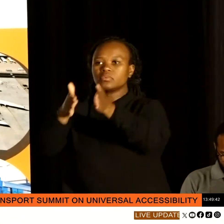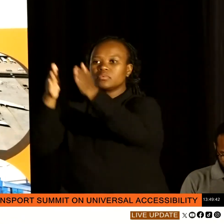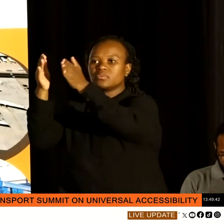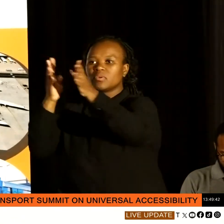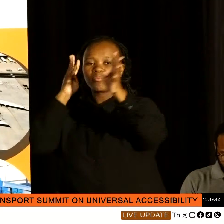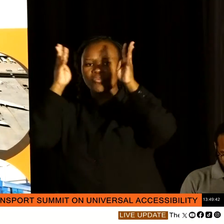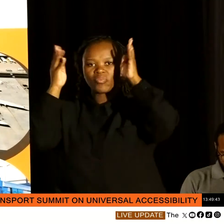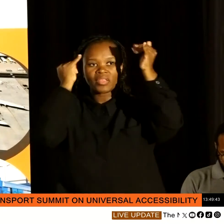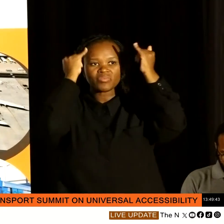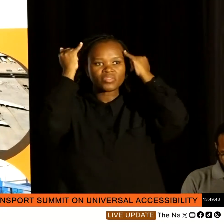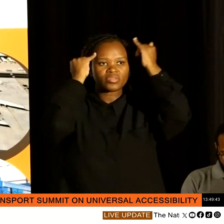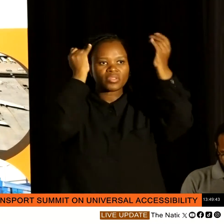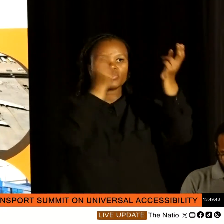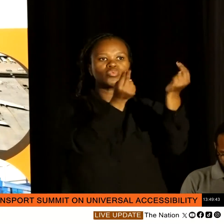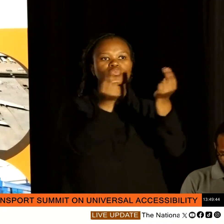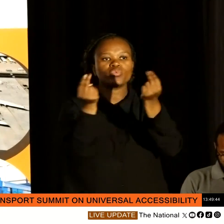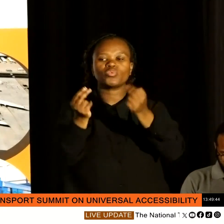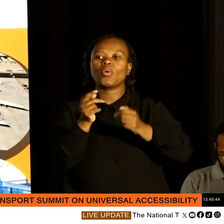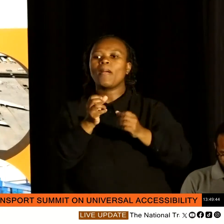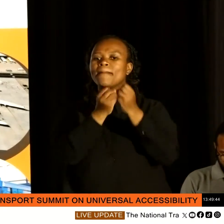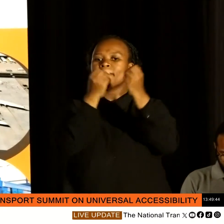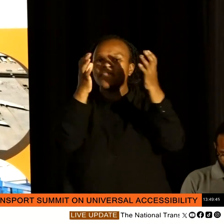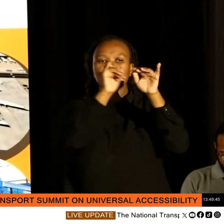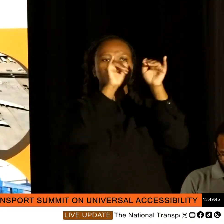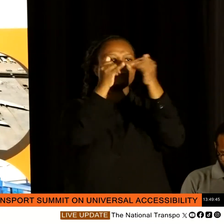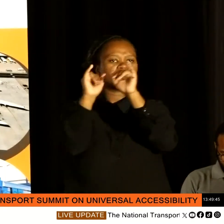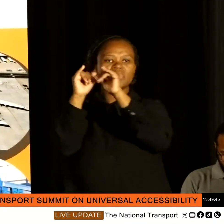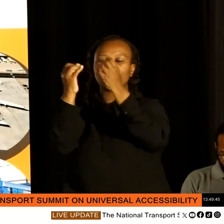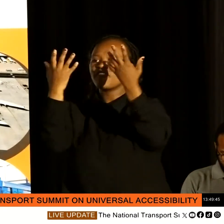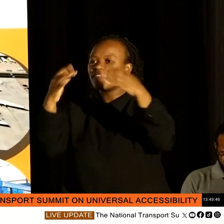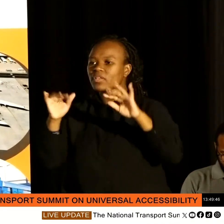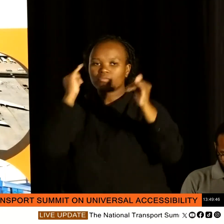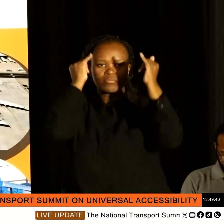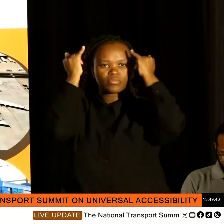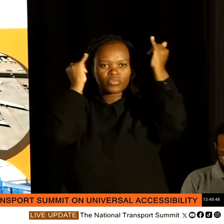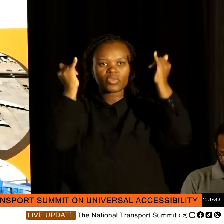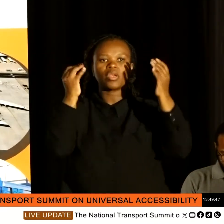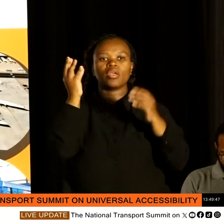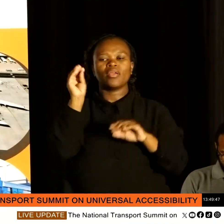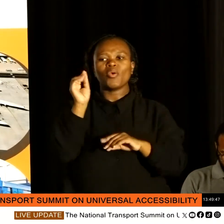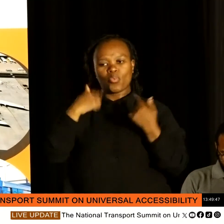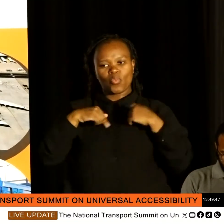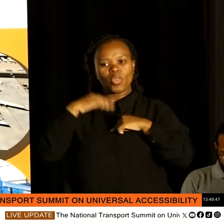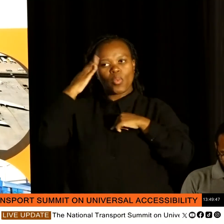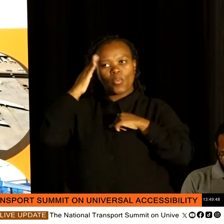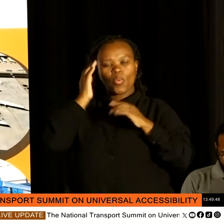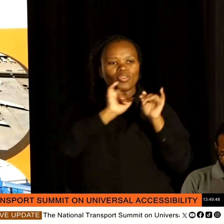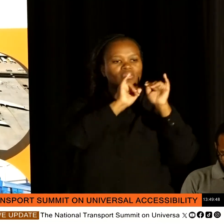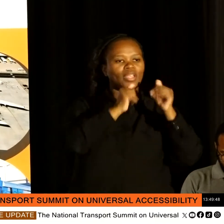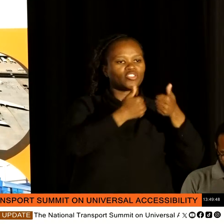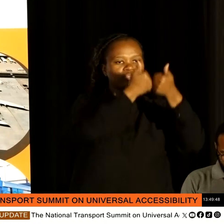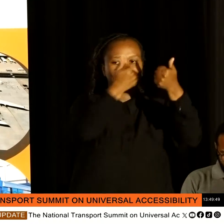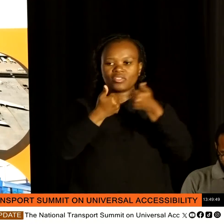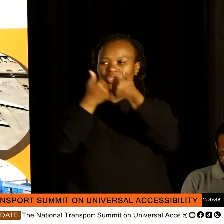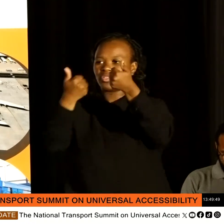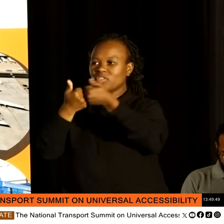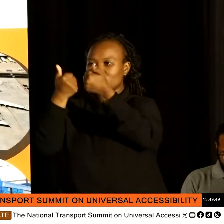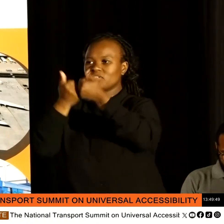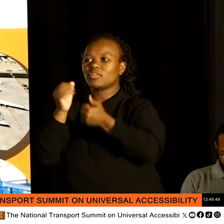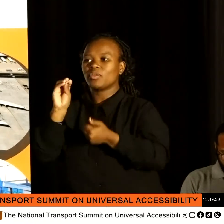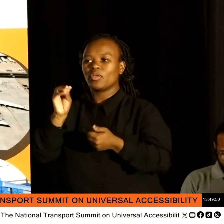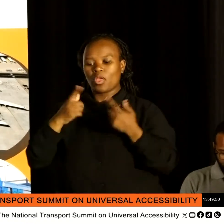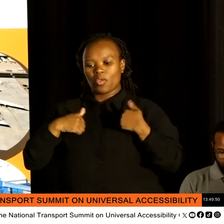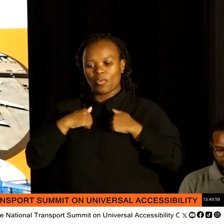up with various solutions because we know the challenges and we know what needs to be put in place in order to help us navigate